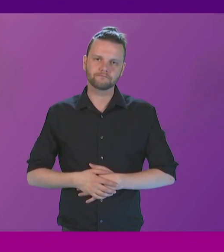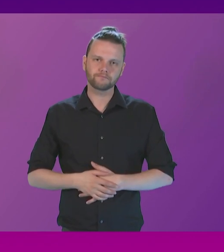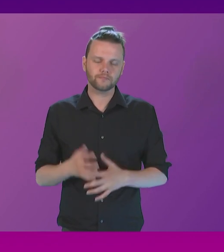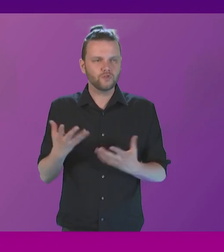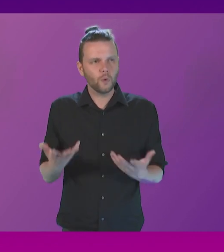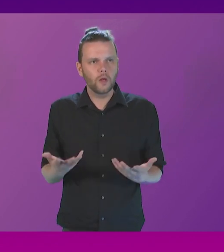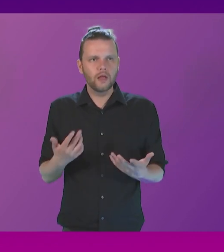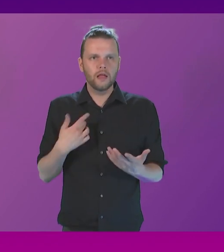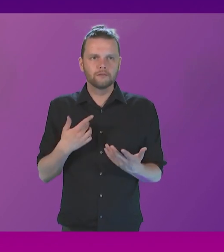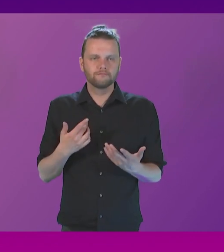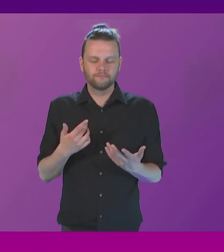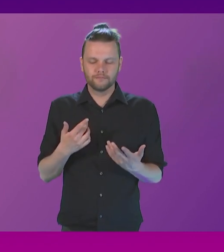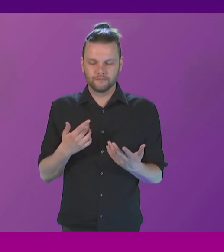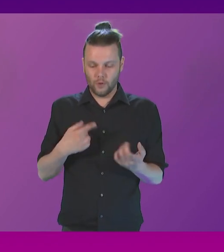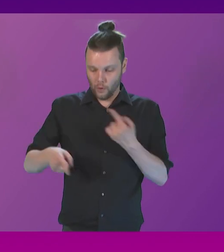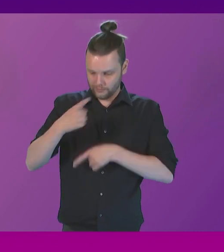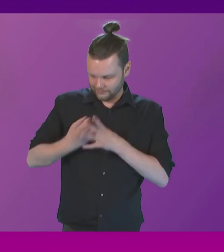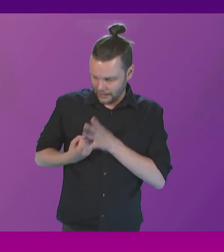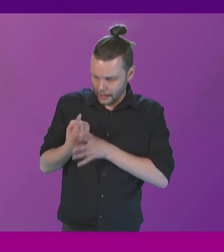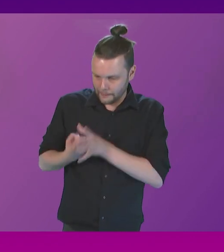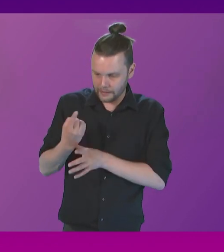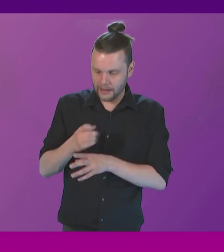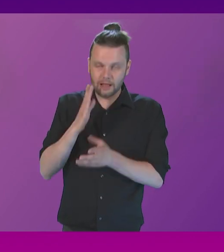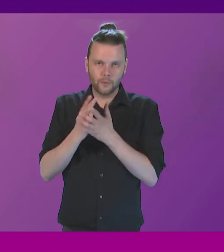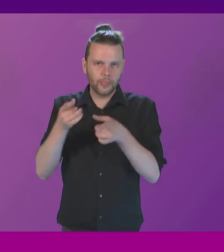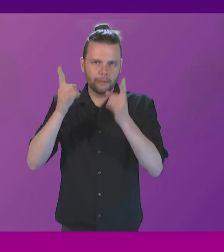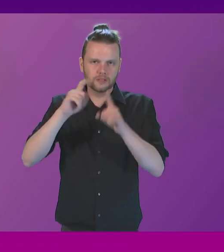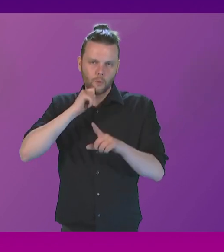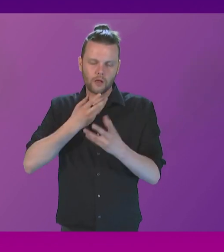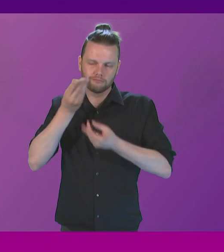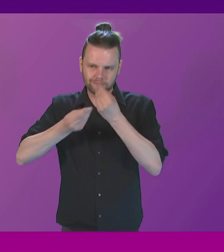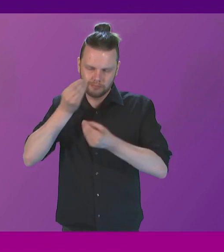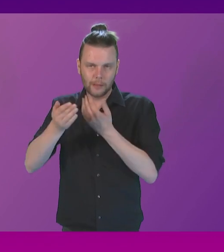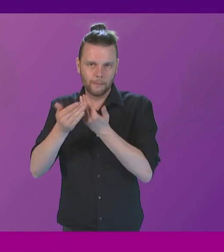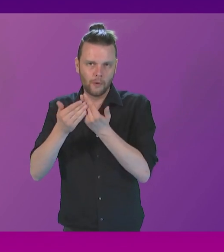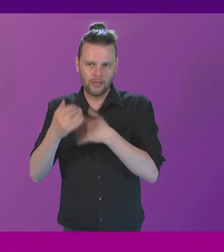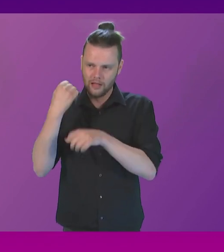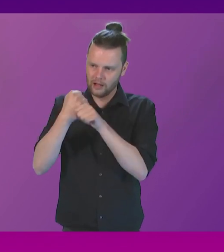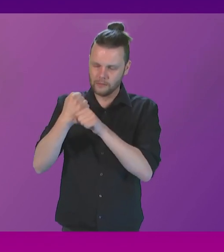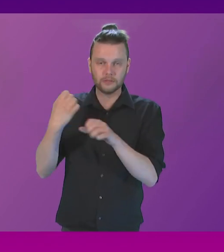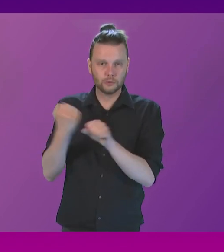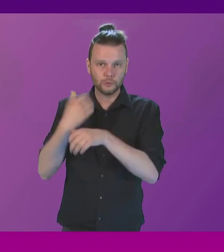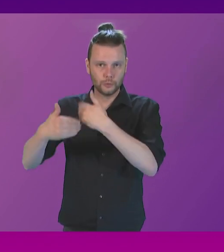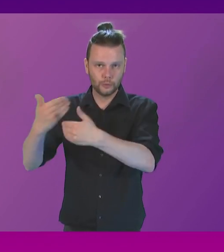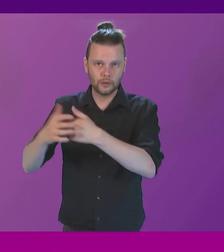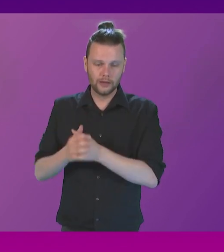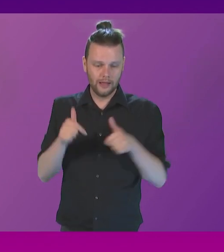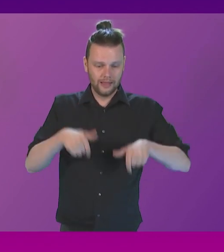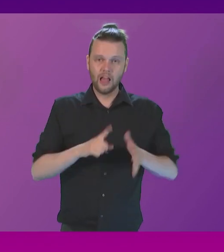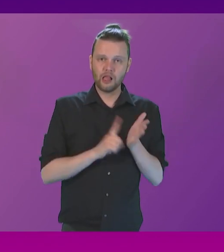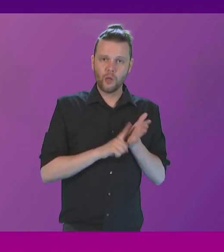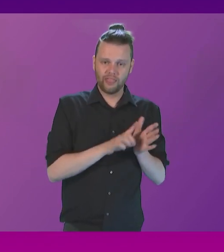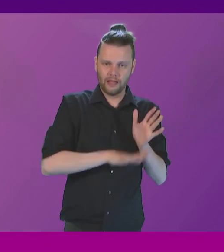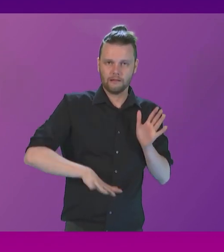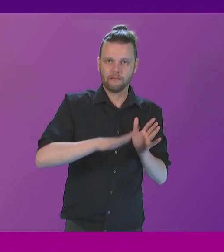So, while all this is happening, and I'm sure the Minister will elaborate on these initiatives that the government are undertaking, here in Lothian